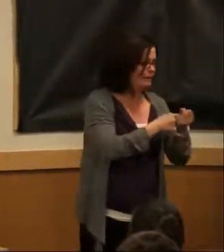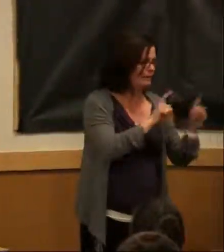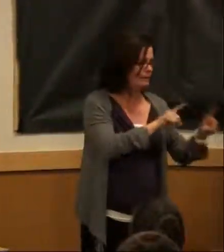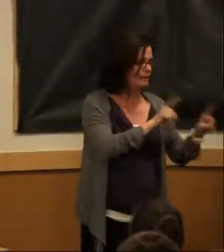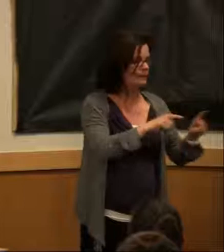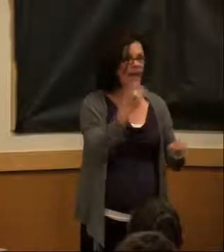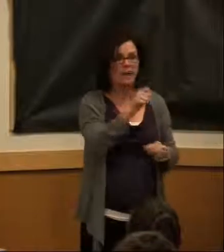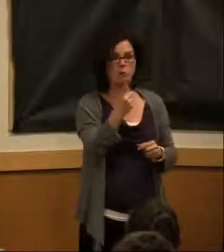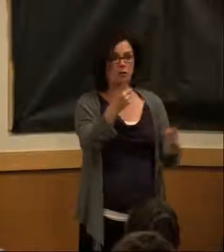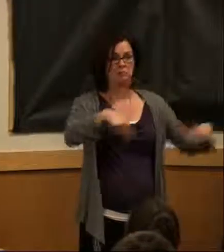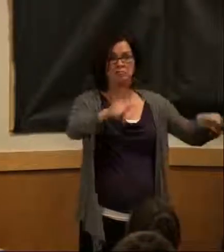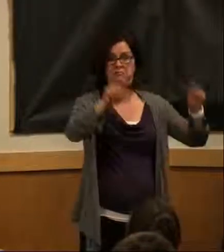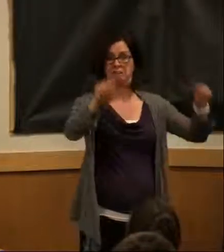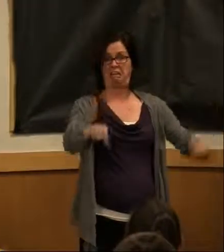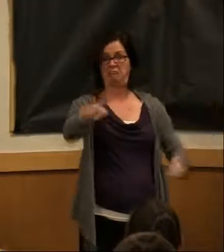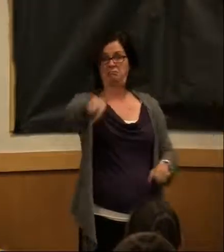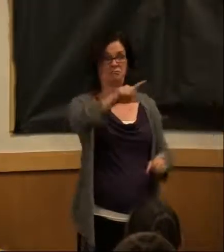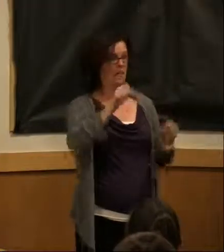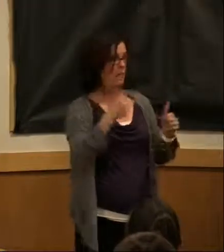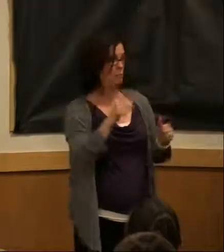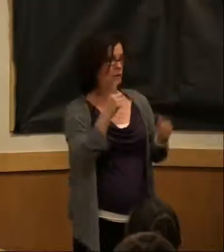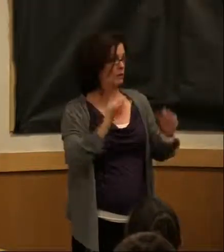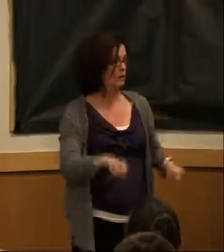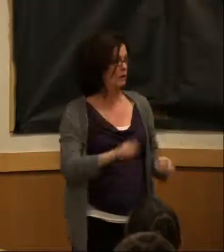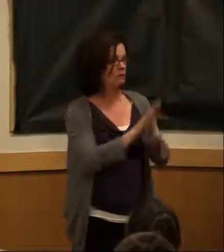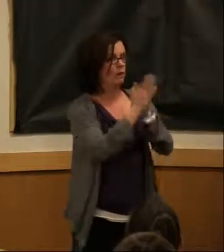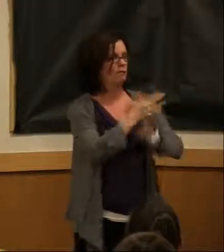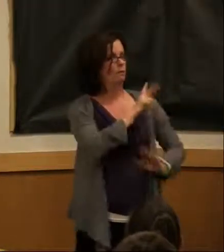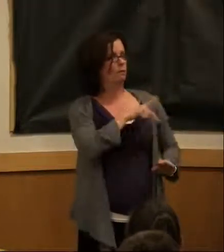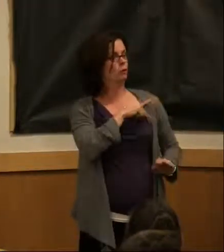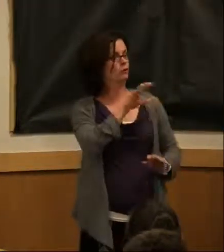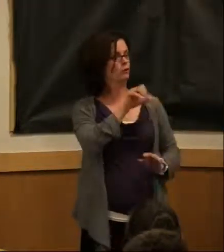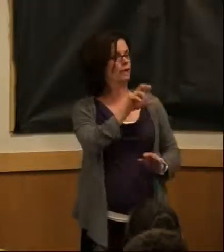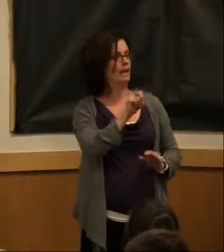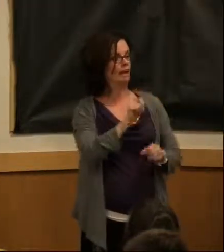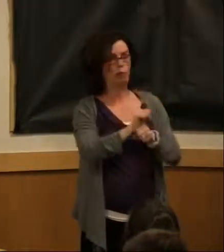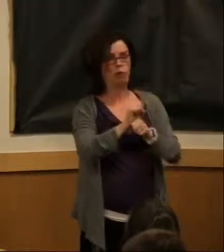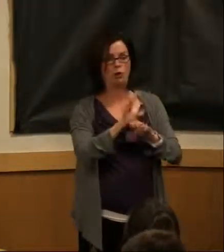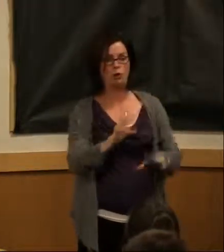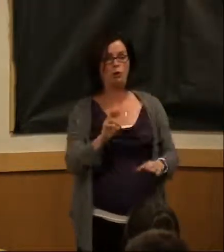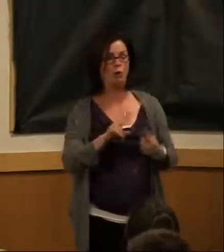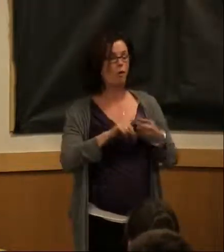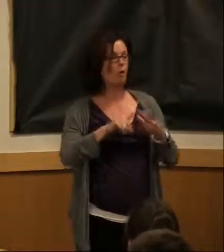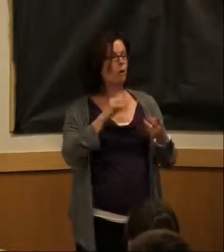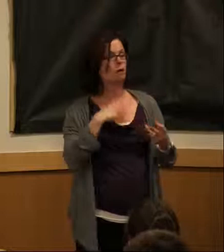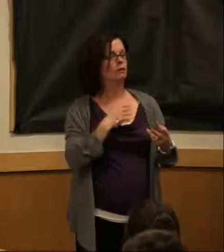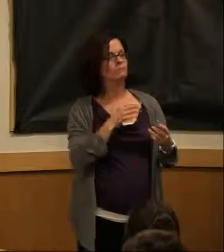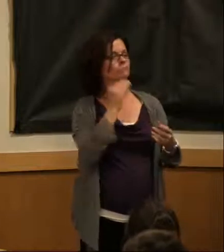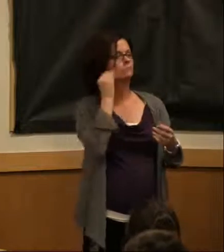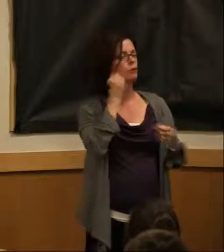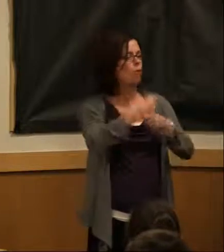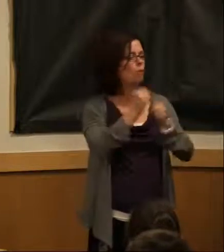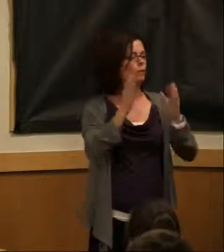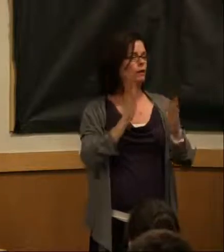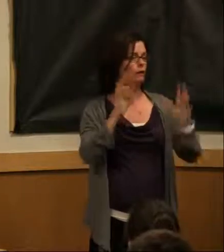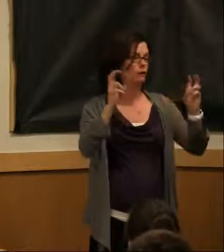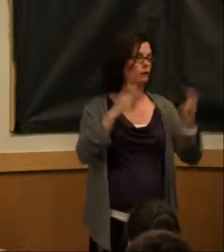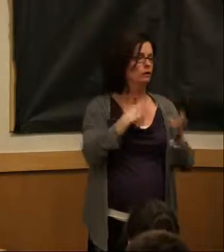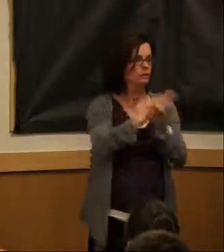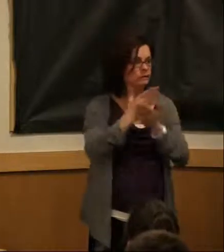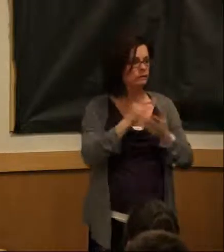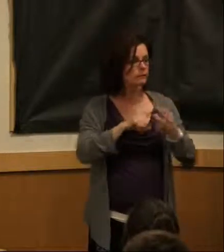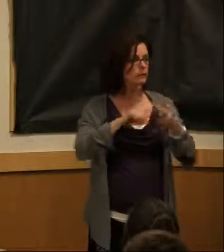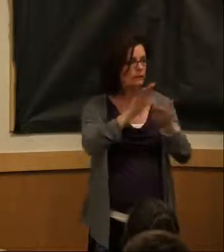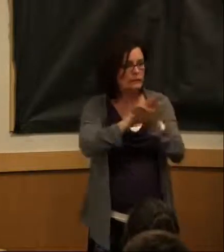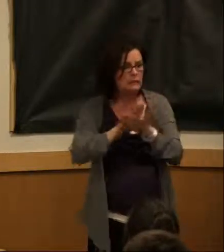attendant. Any of you can be a personal care worker or a homemaker. You do not need a license of